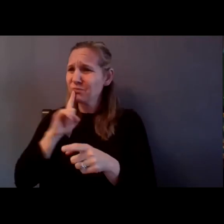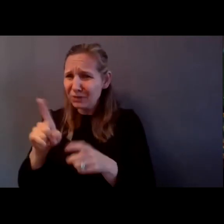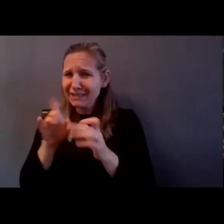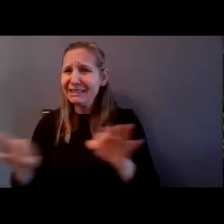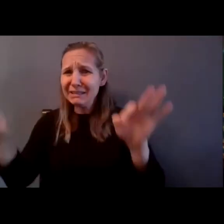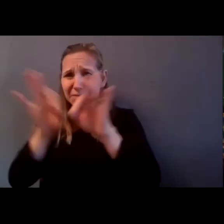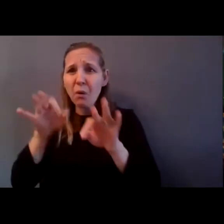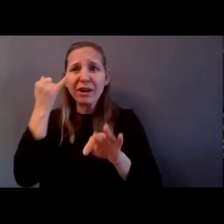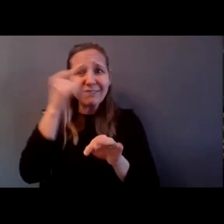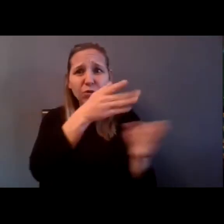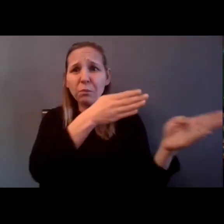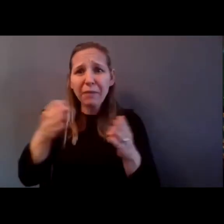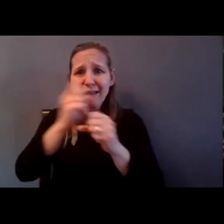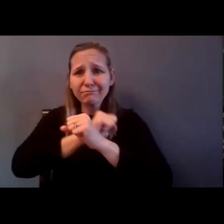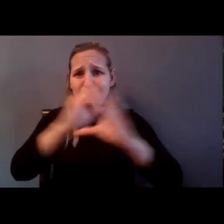Vancouver.